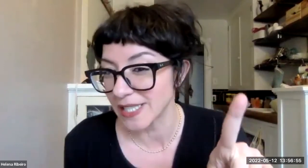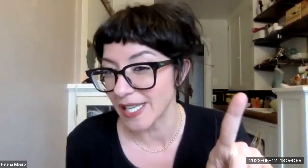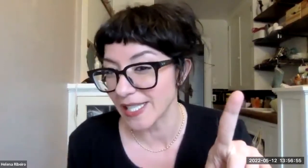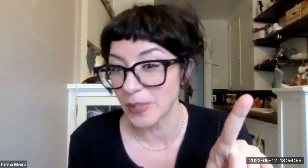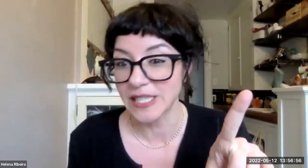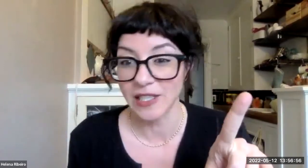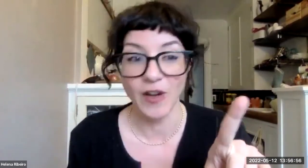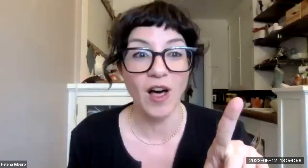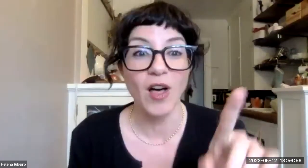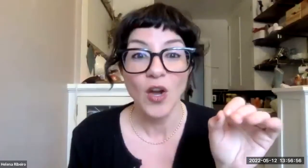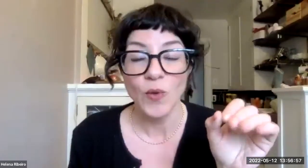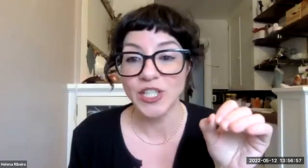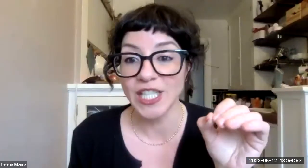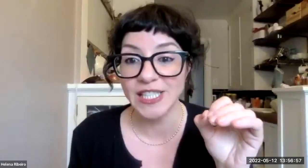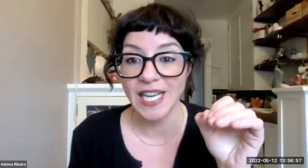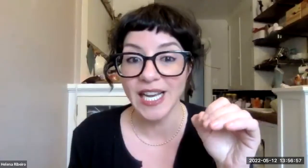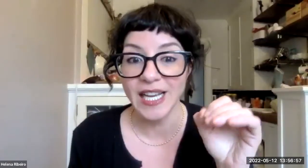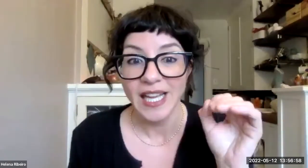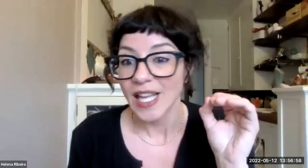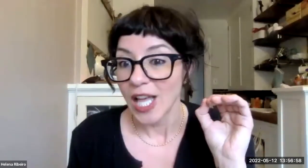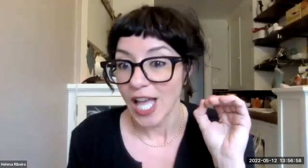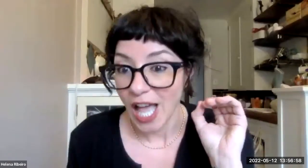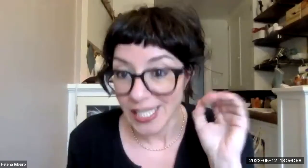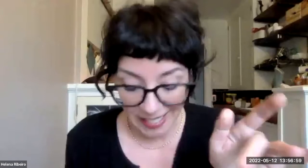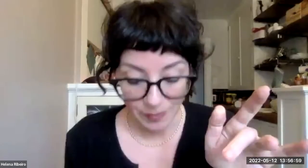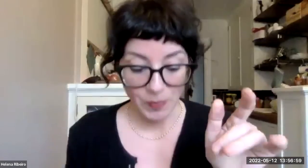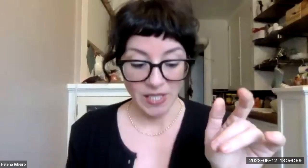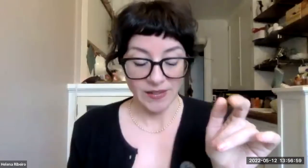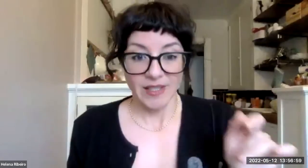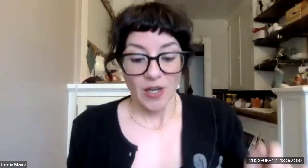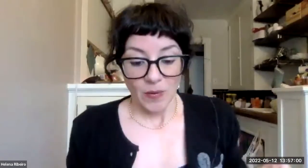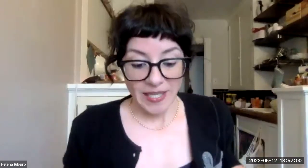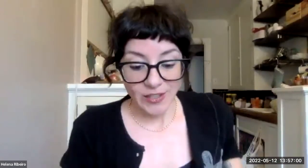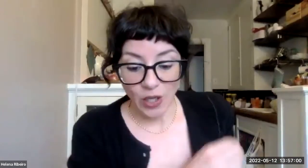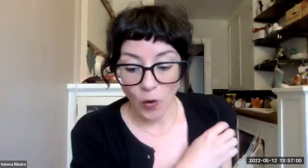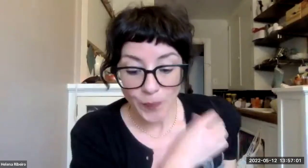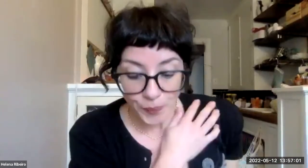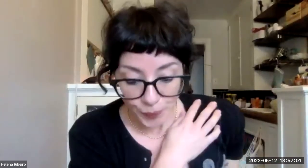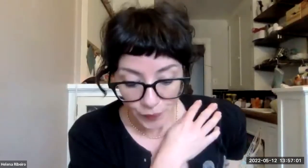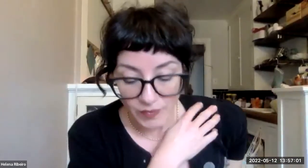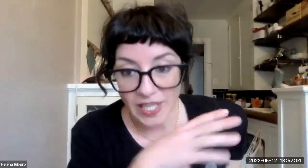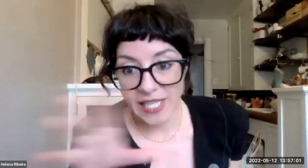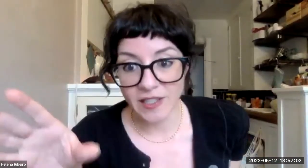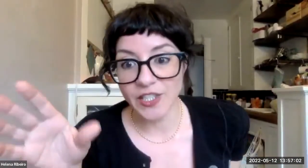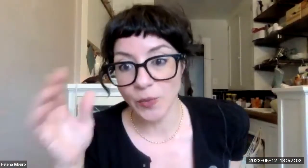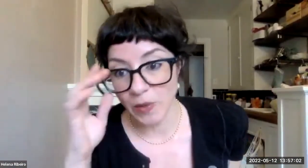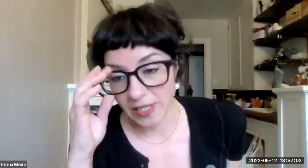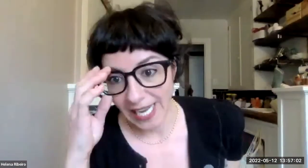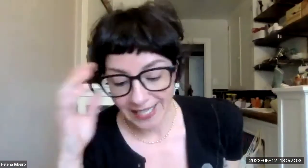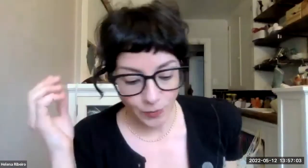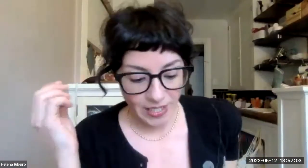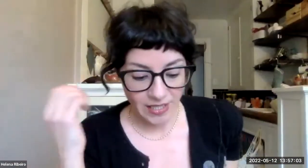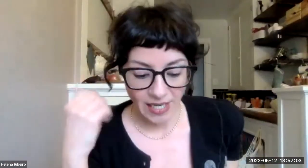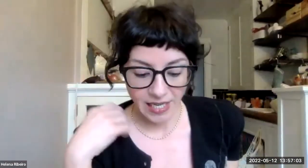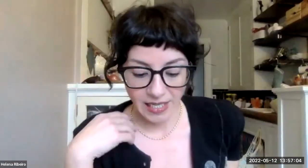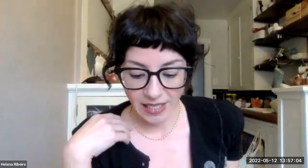weirdly exciting piece of all, which is the assessment piece, right? So in English, we were